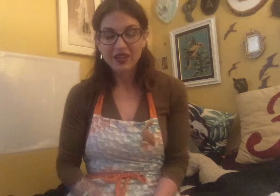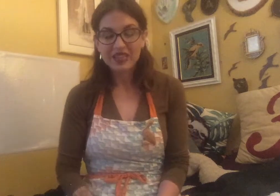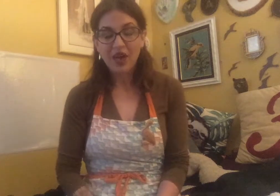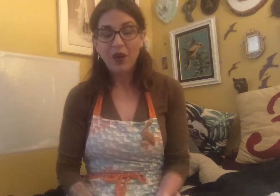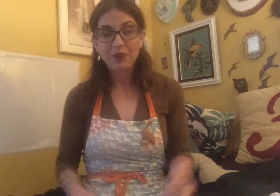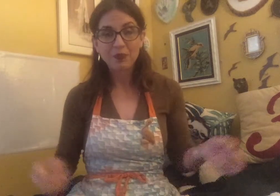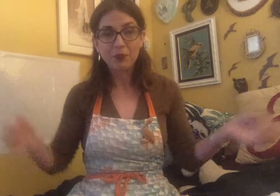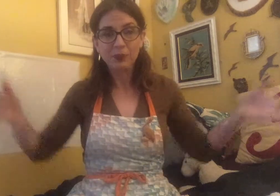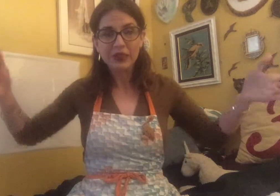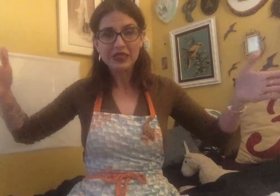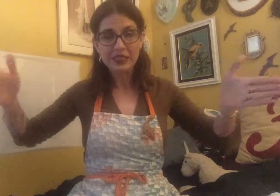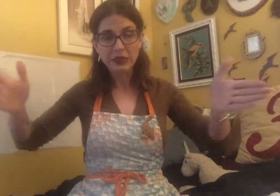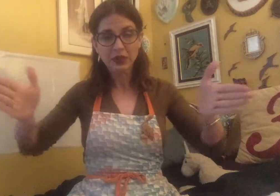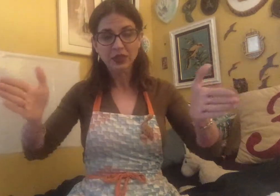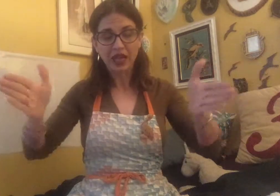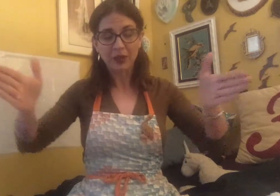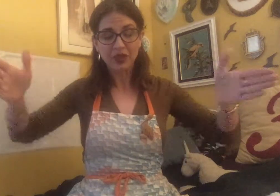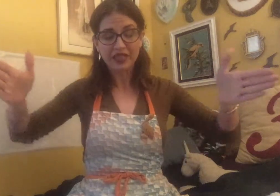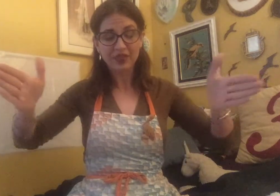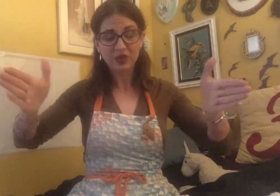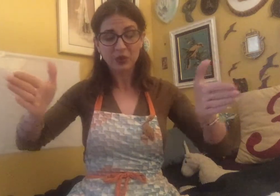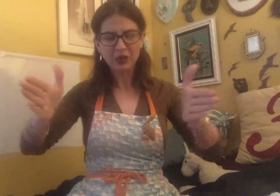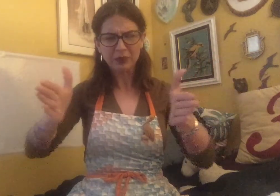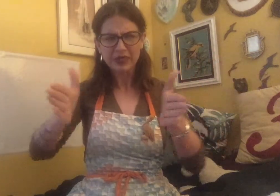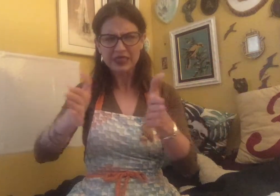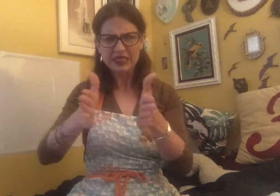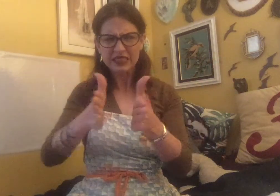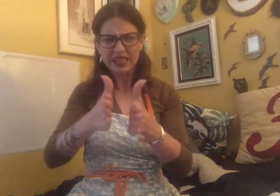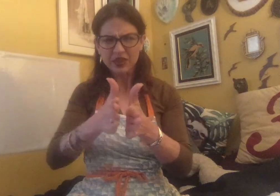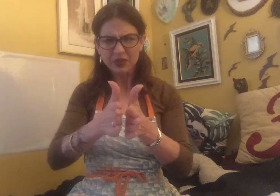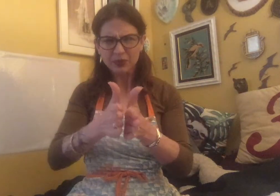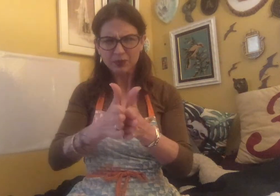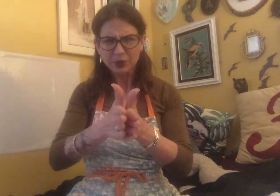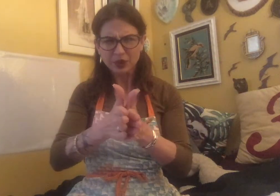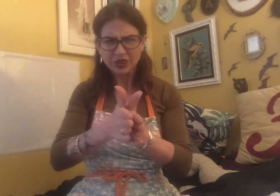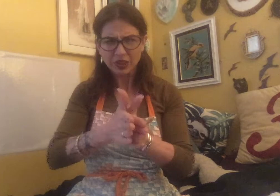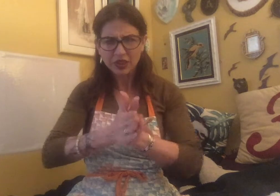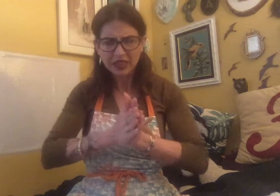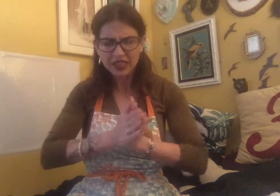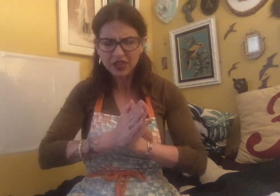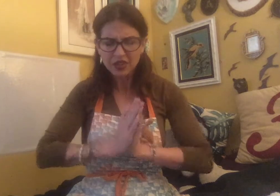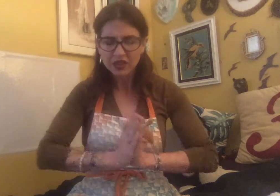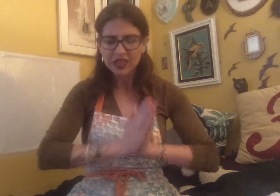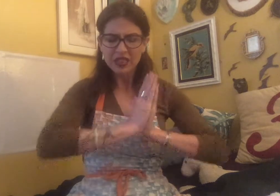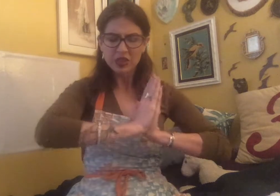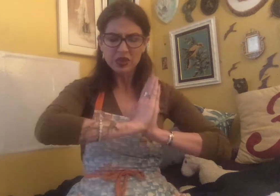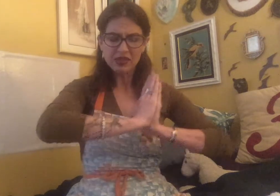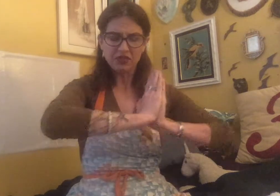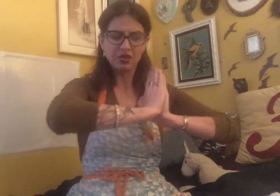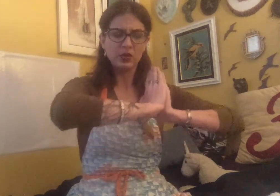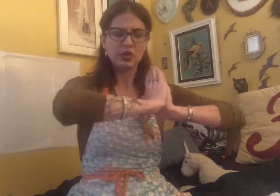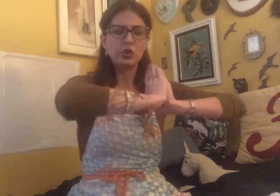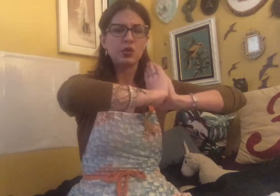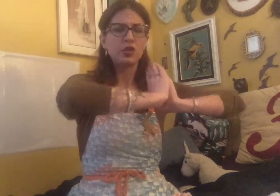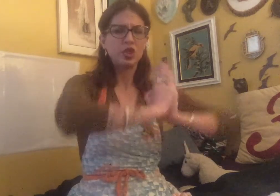Now I'm going to give you the word blended together, pushed it all together, and you guys are going to